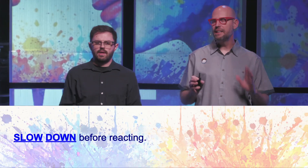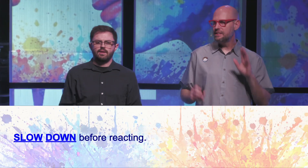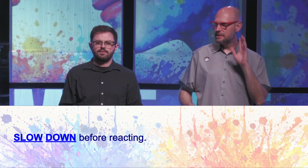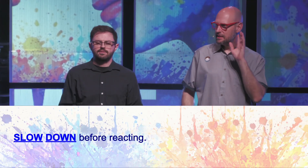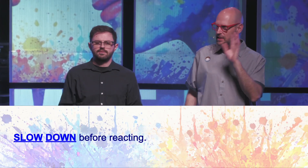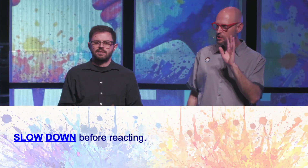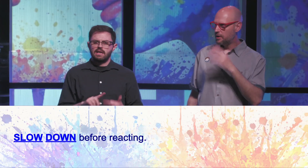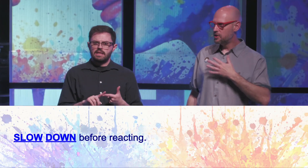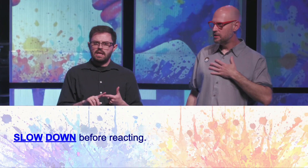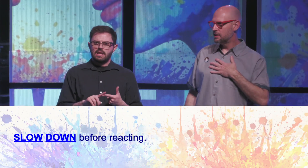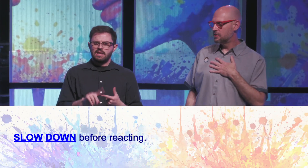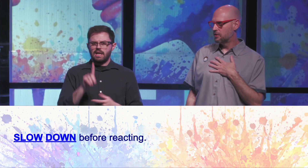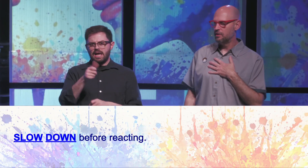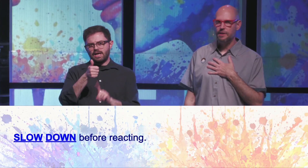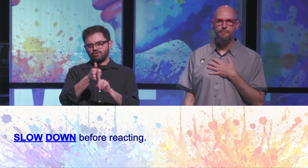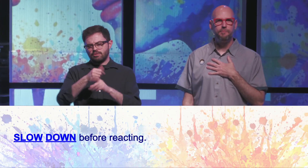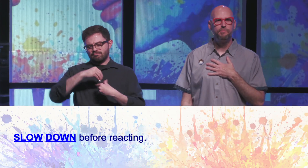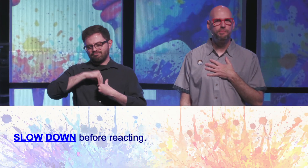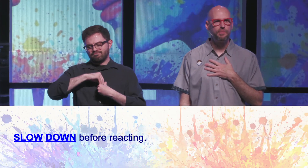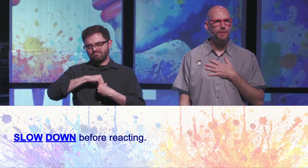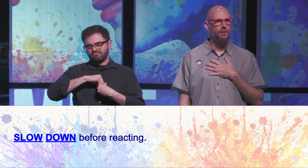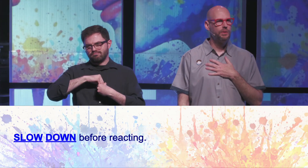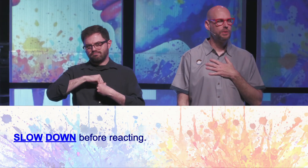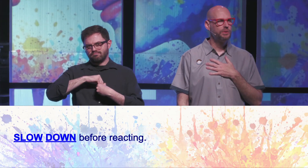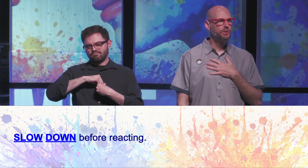And ask these questions internally.